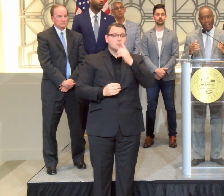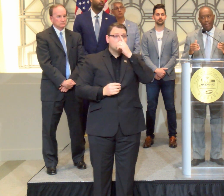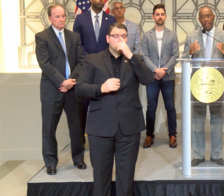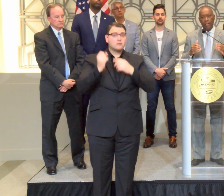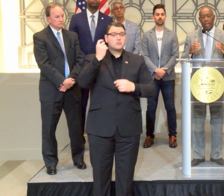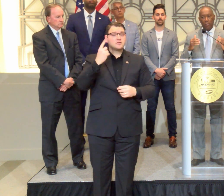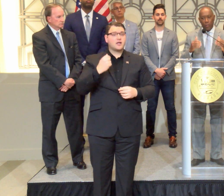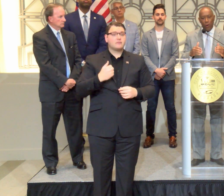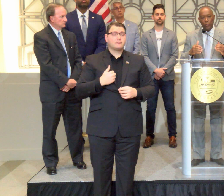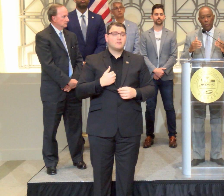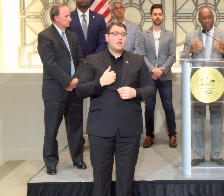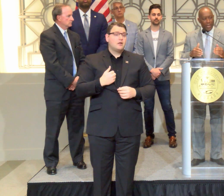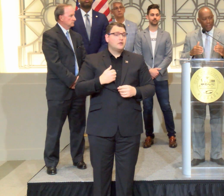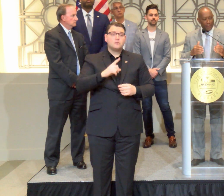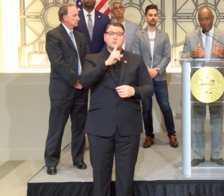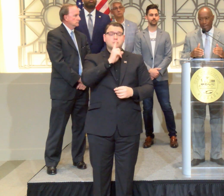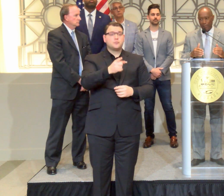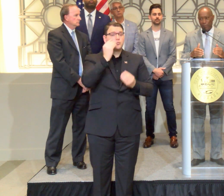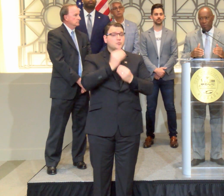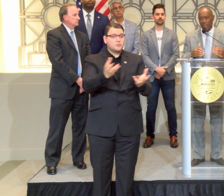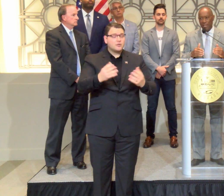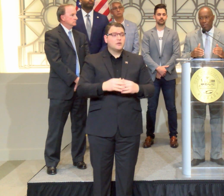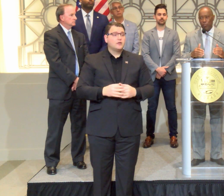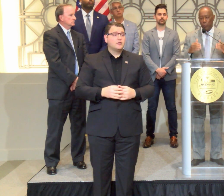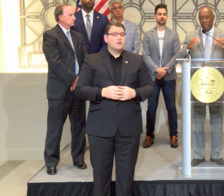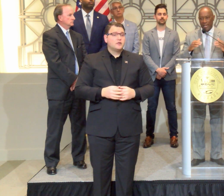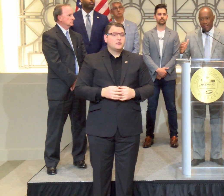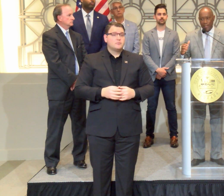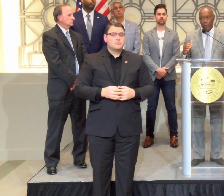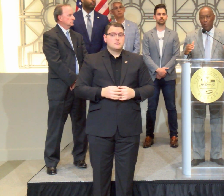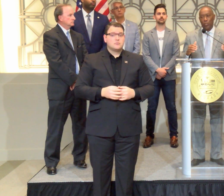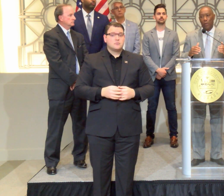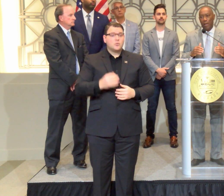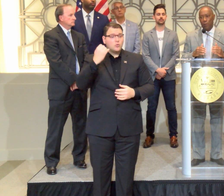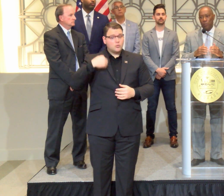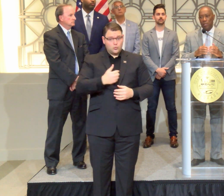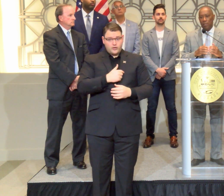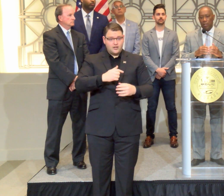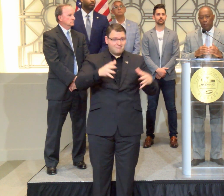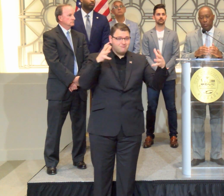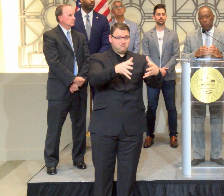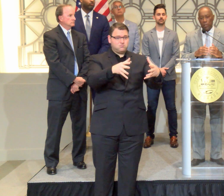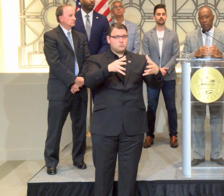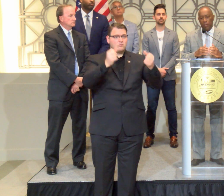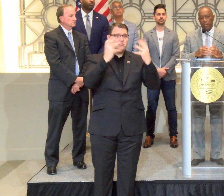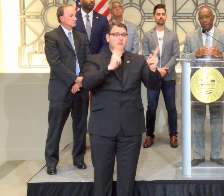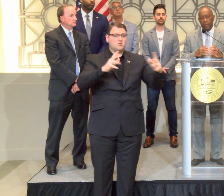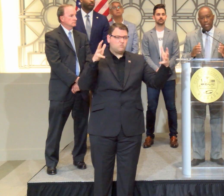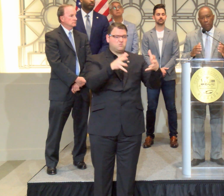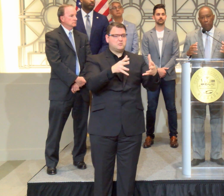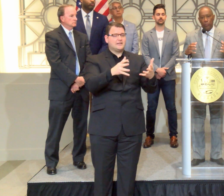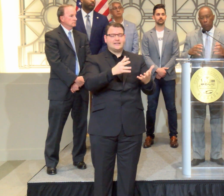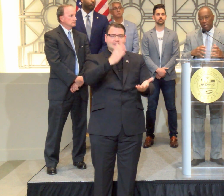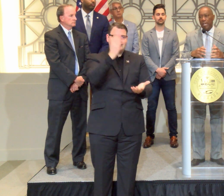think that because we are taking these steps to end these large crowds, to